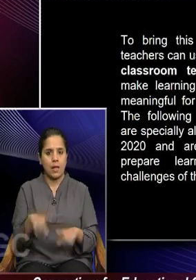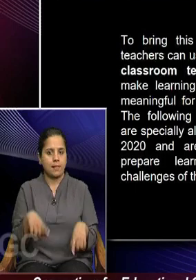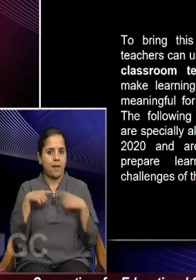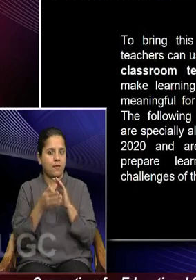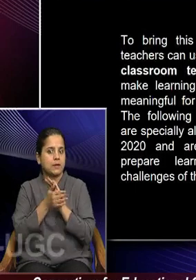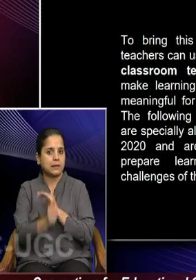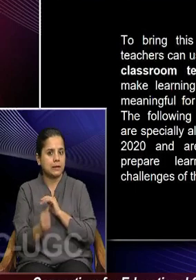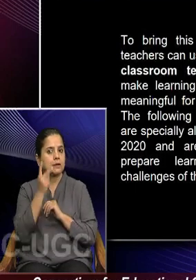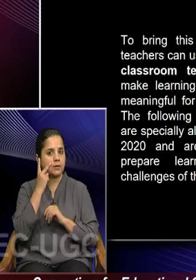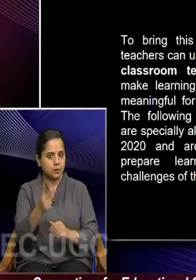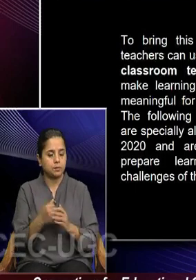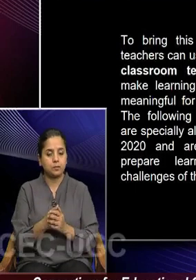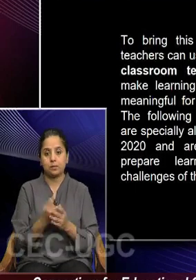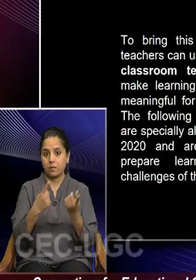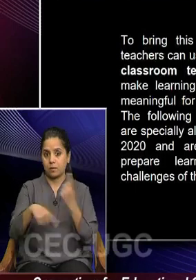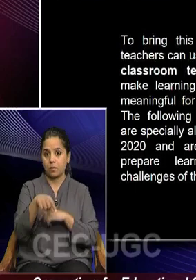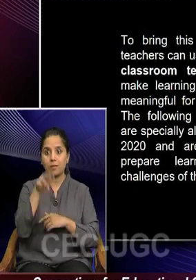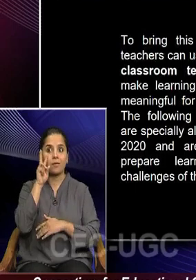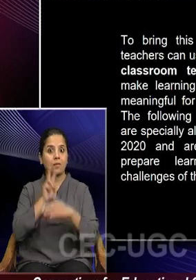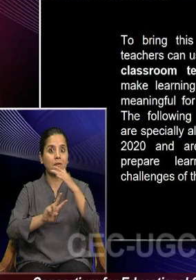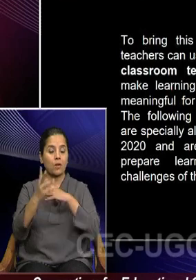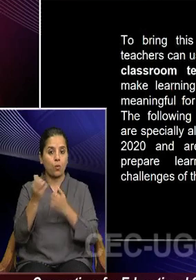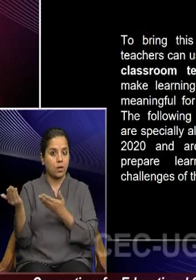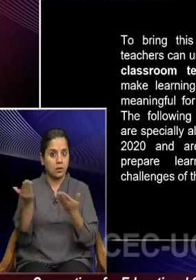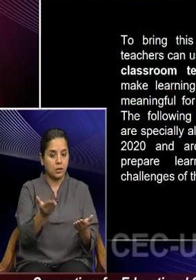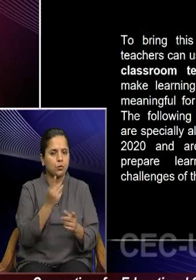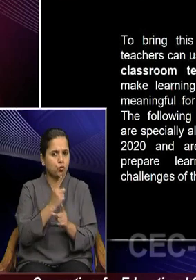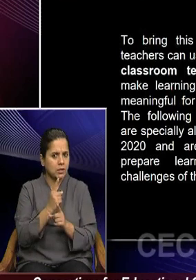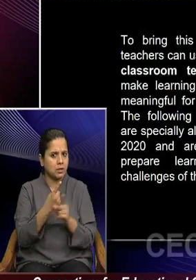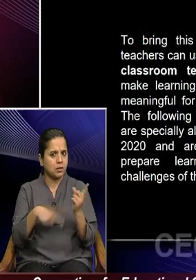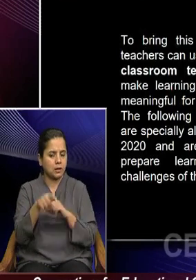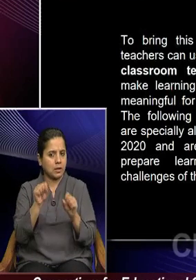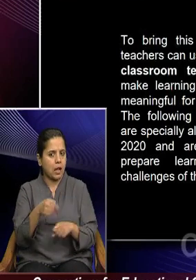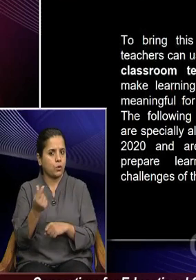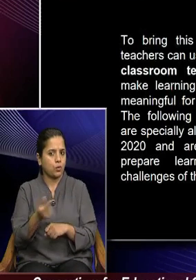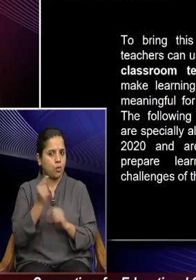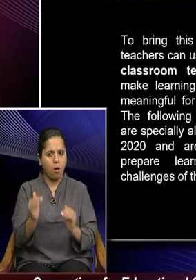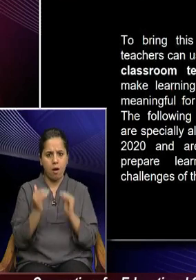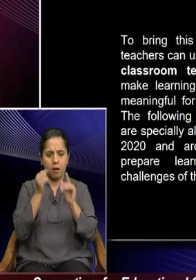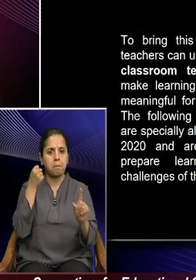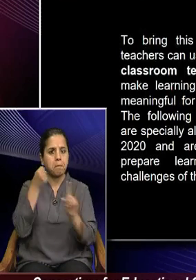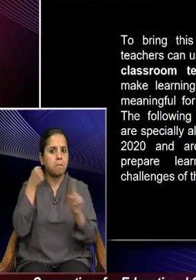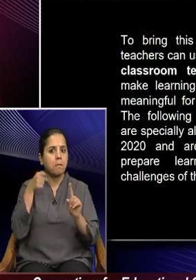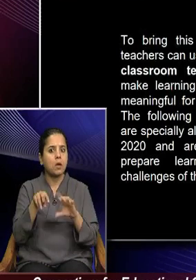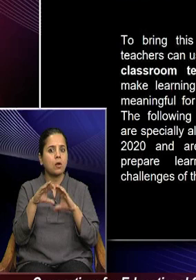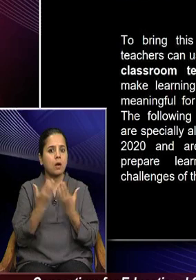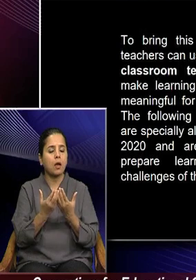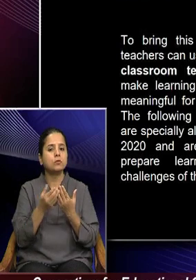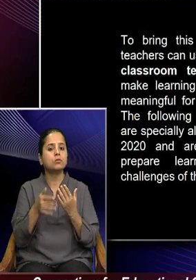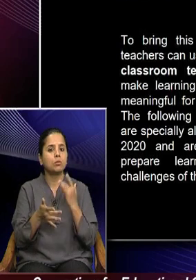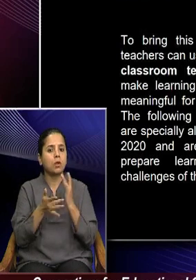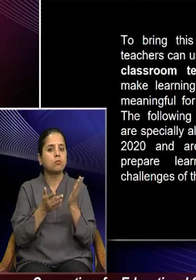skills. To bring this vision to the teachers can use this high impact classroom